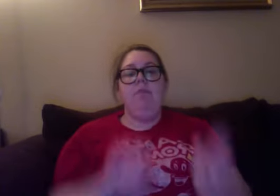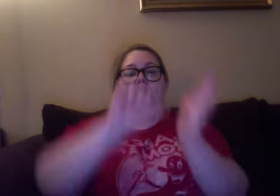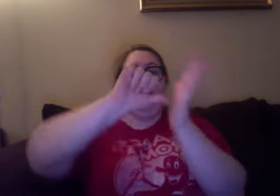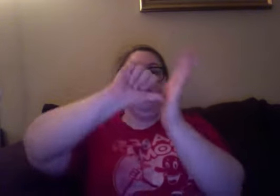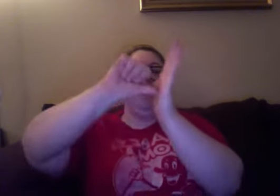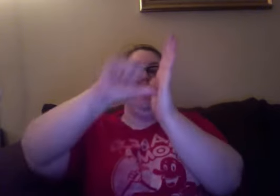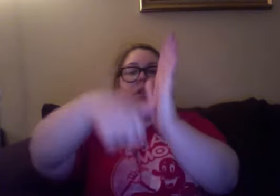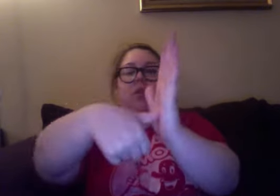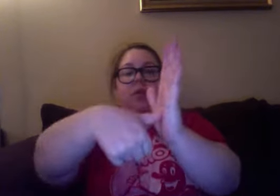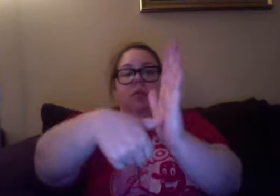emphasis,